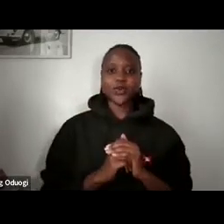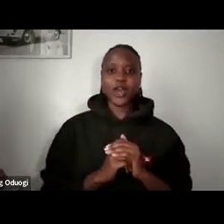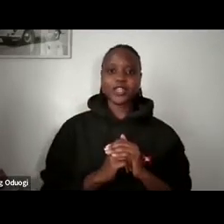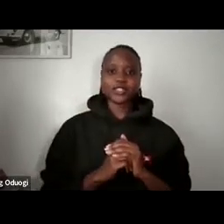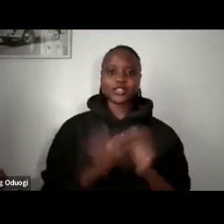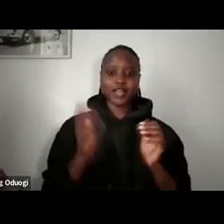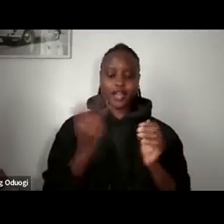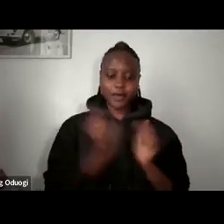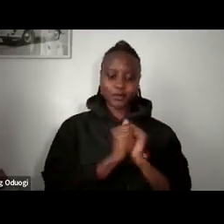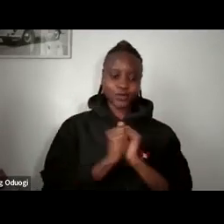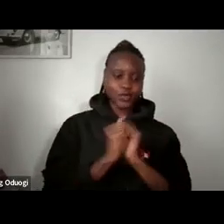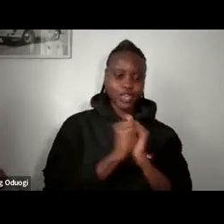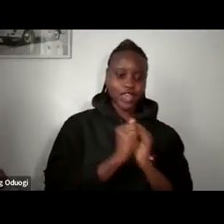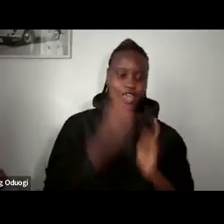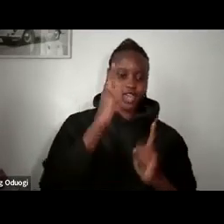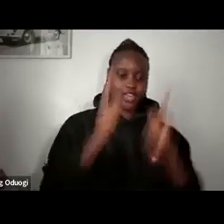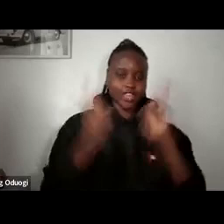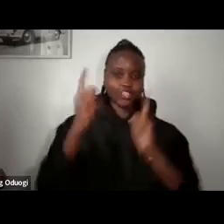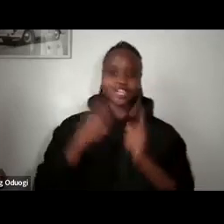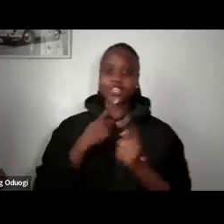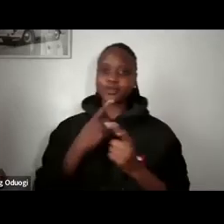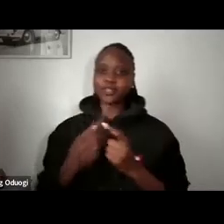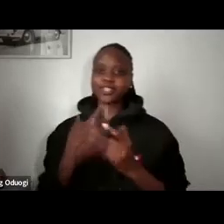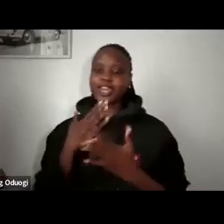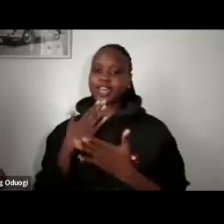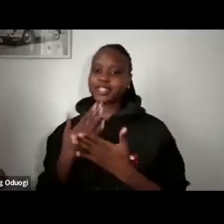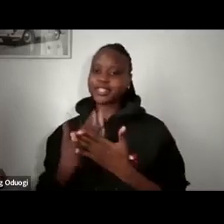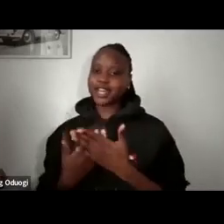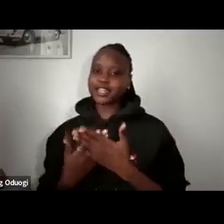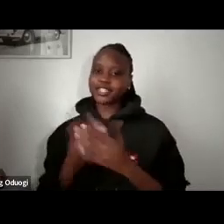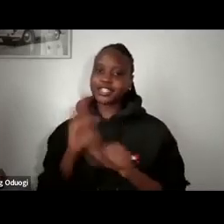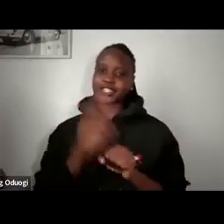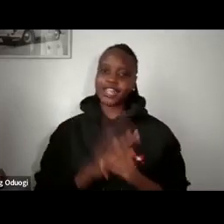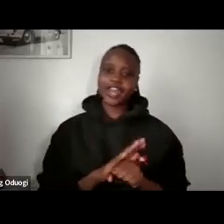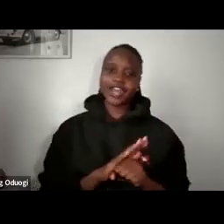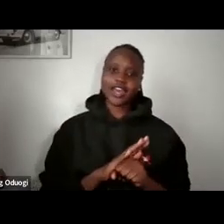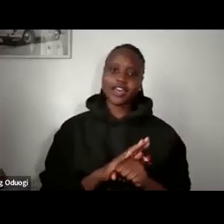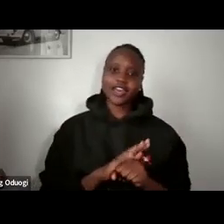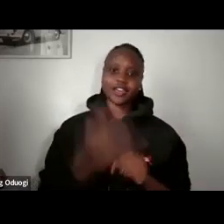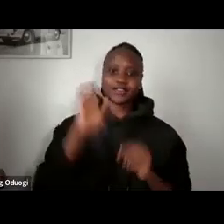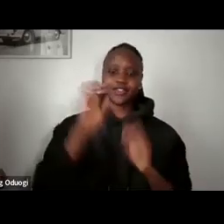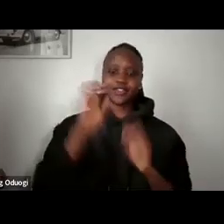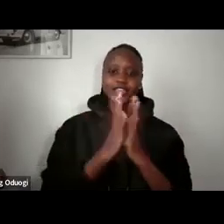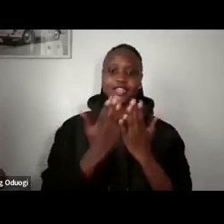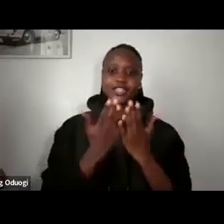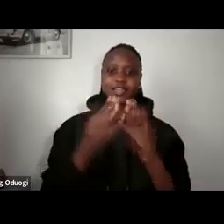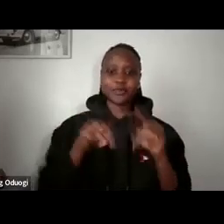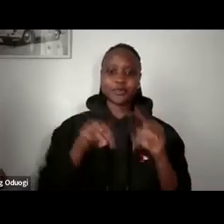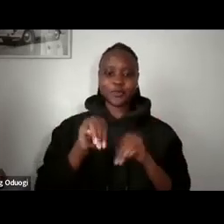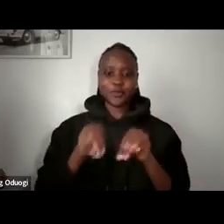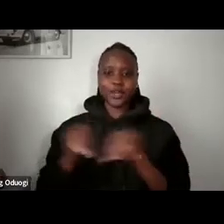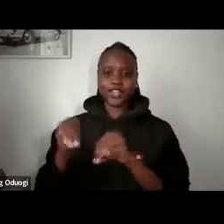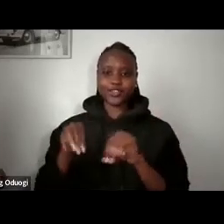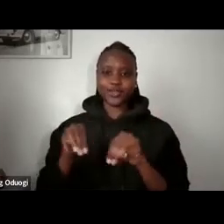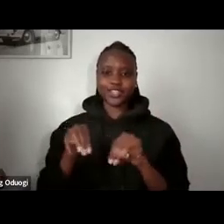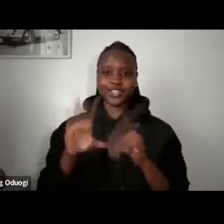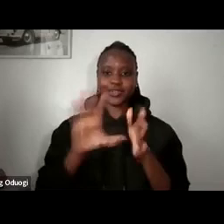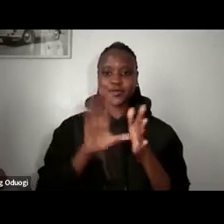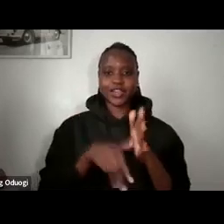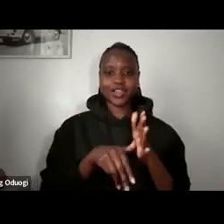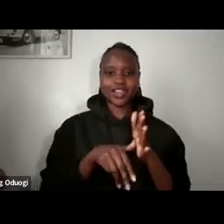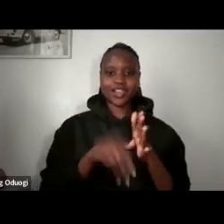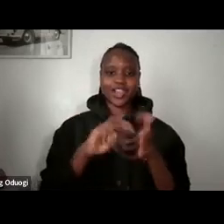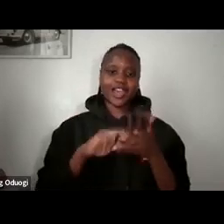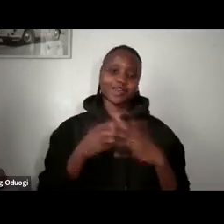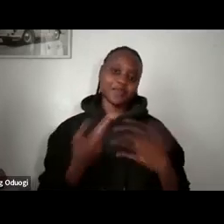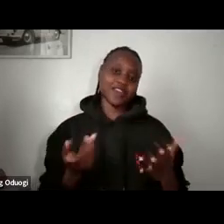journey. We say asante sana. And also for the equitable management, I mean, Will, this is